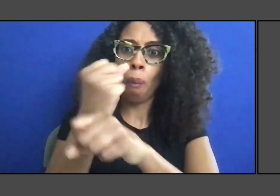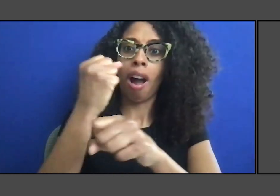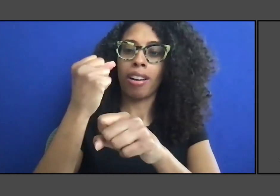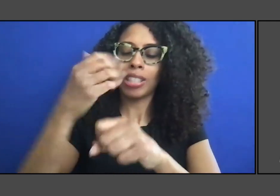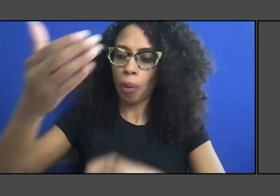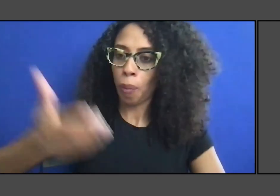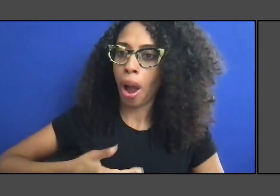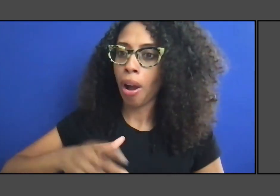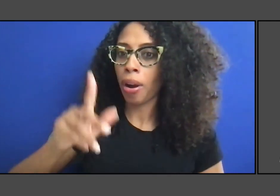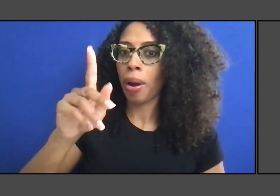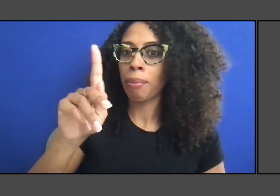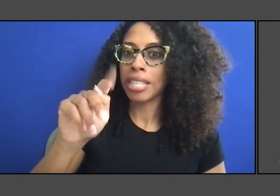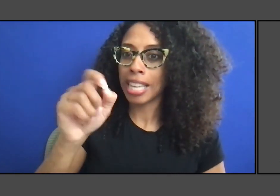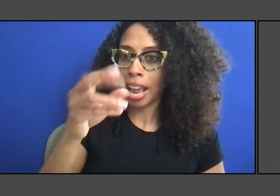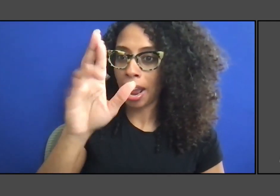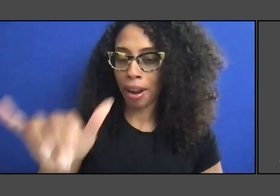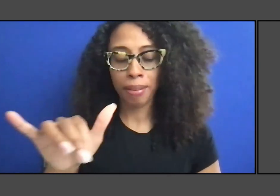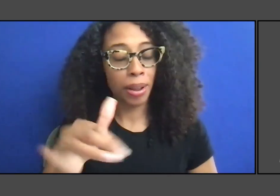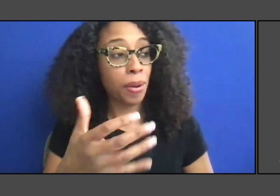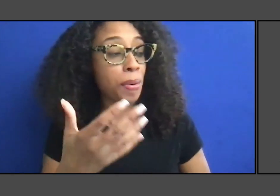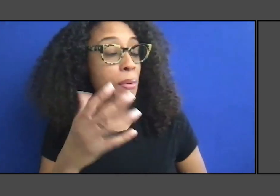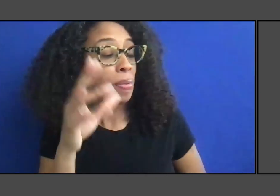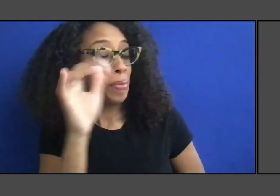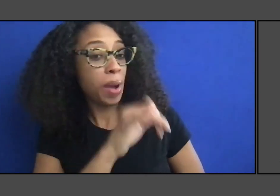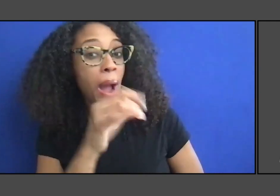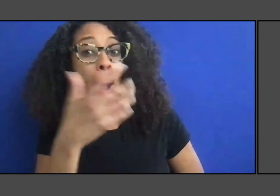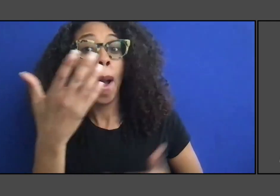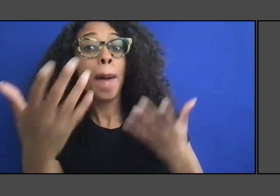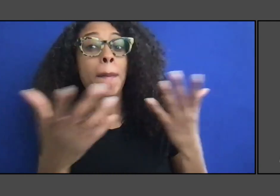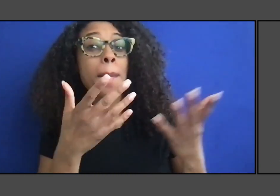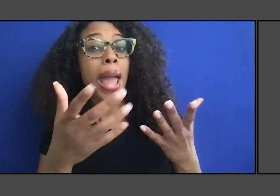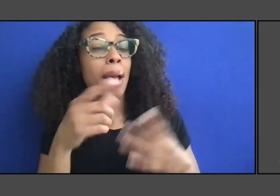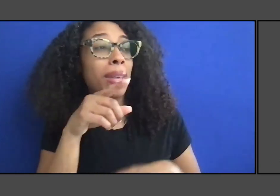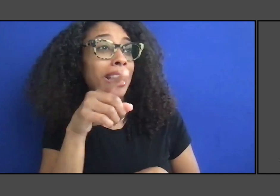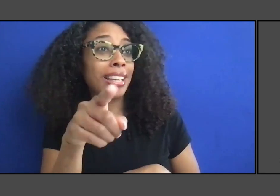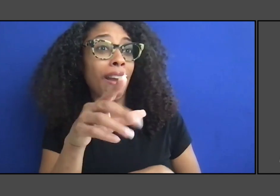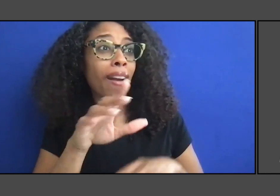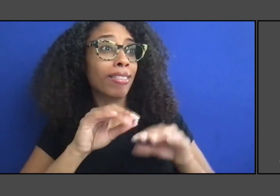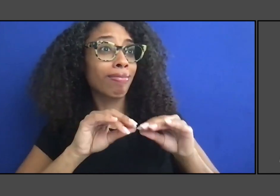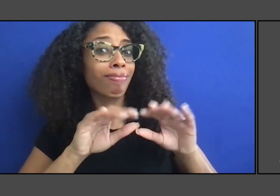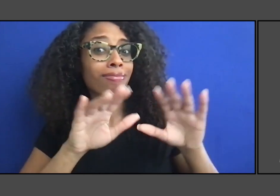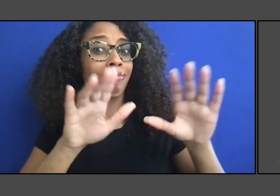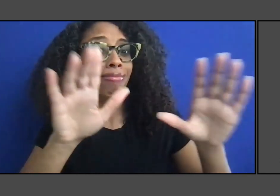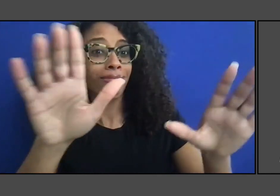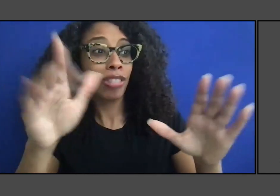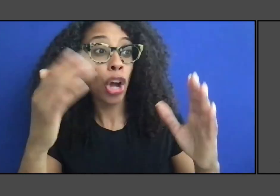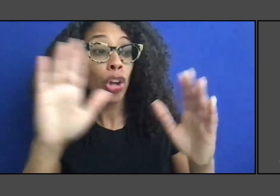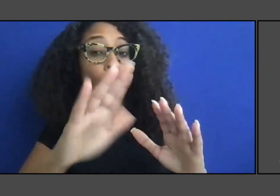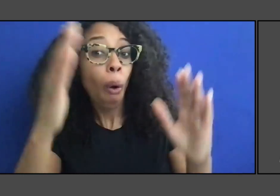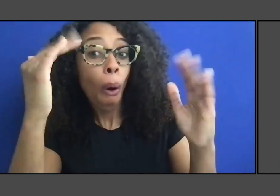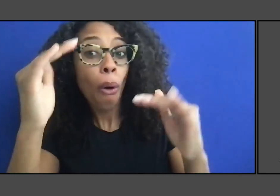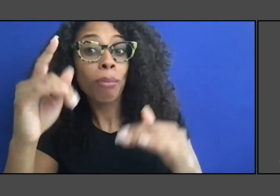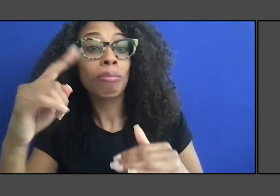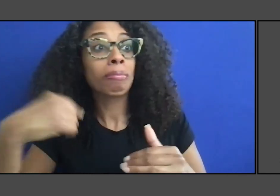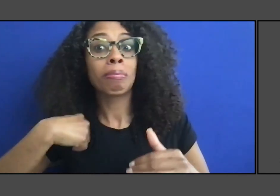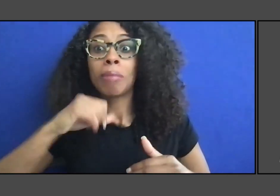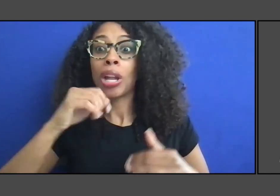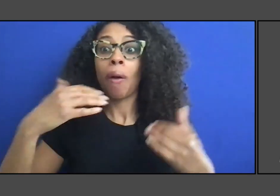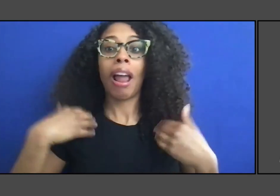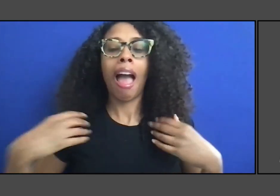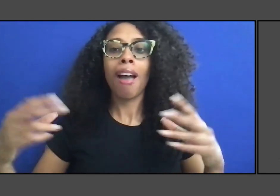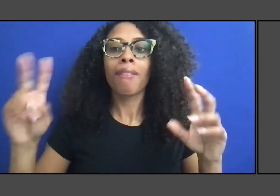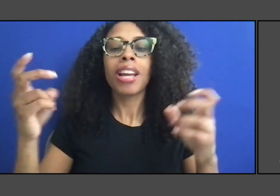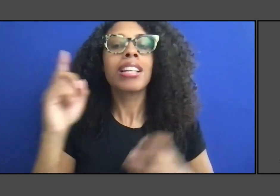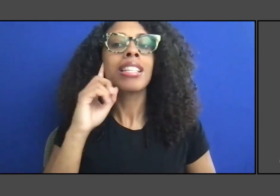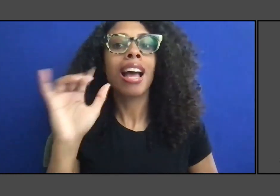something into the atmosphere. I don't have a Guggenheim, but that would be nice. Oh, well, you know what? I just gave you one, girl. So there you